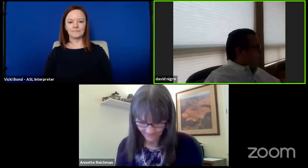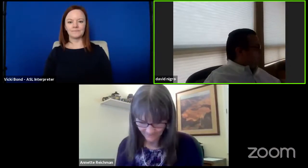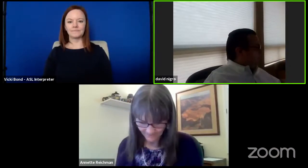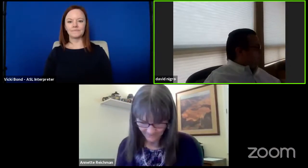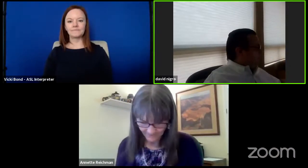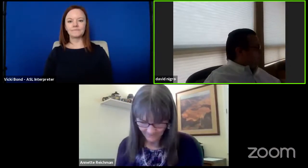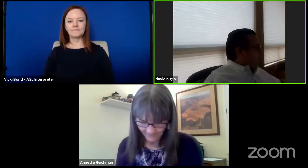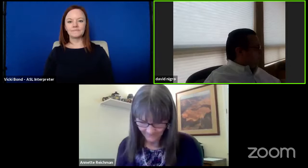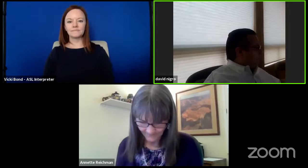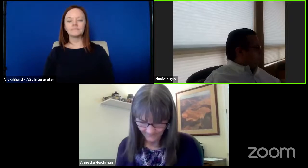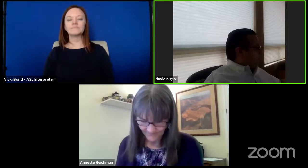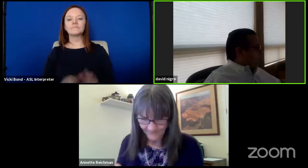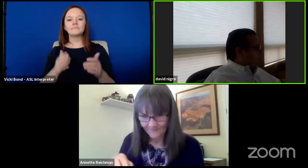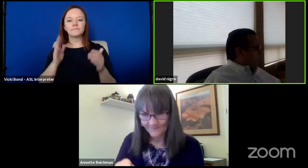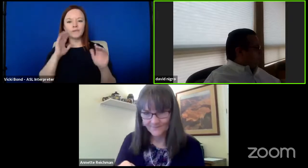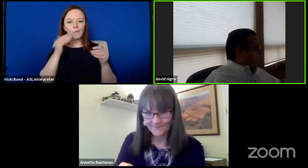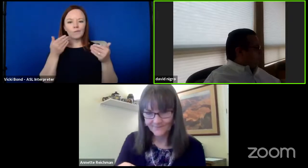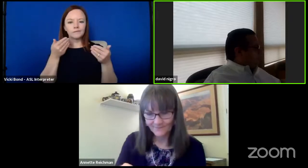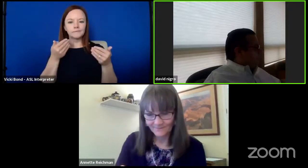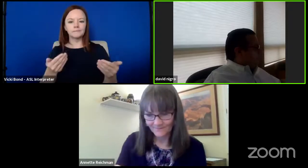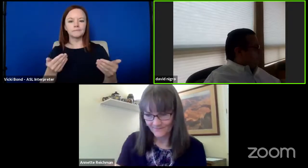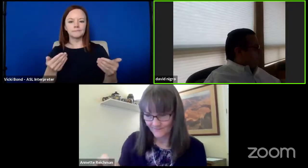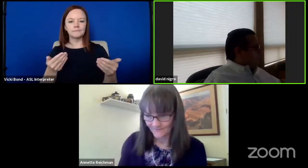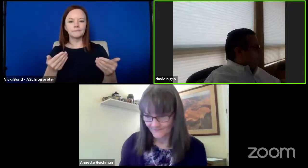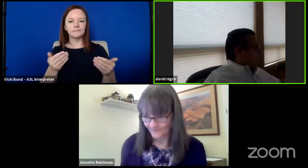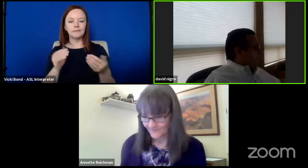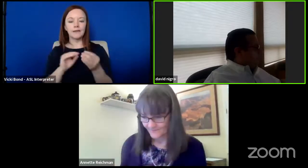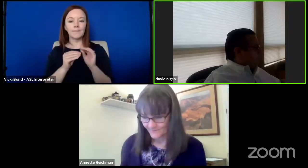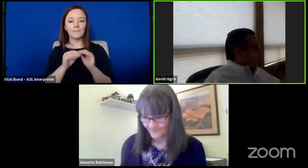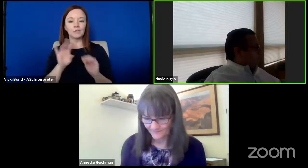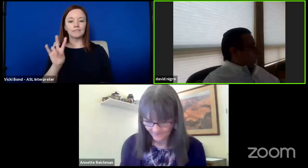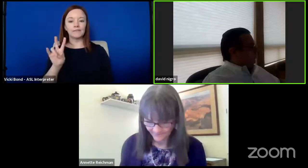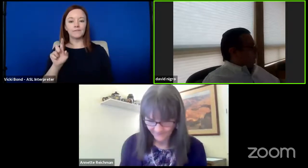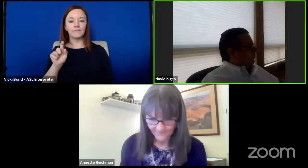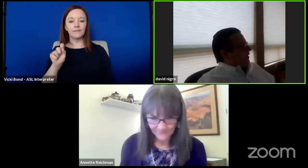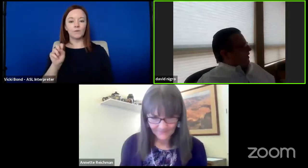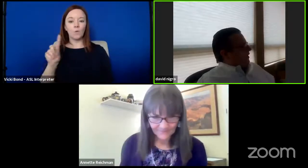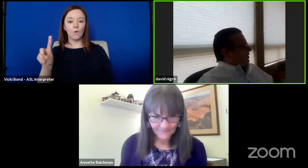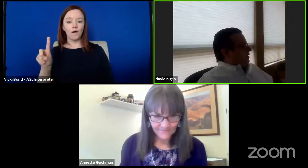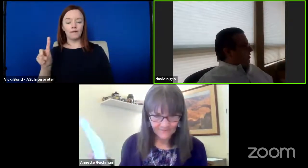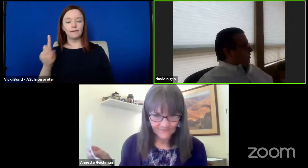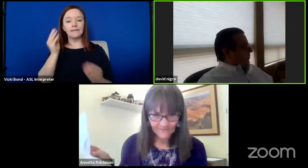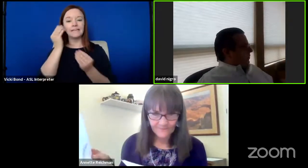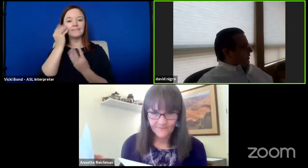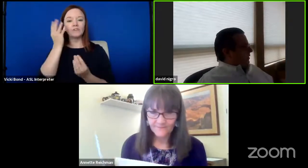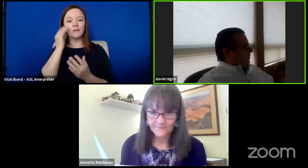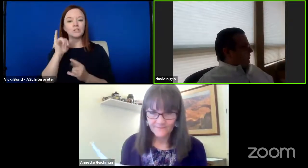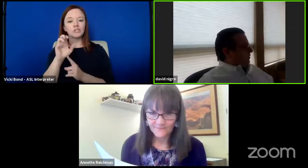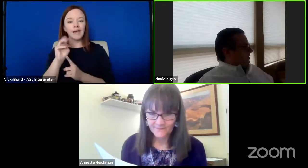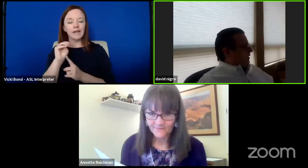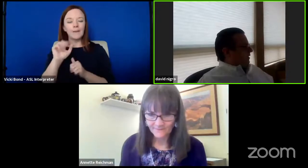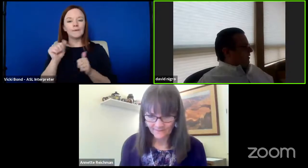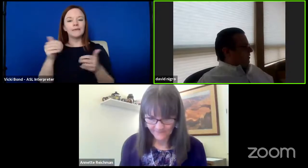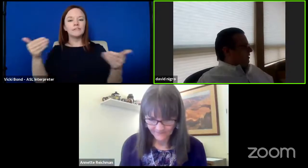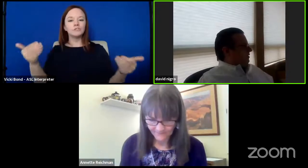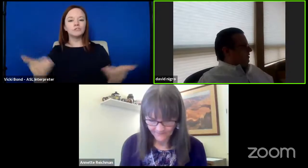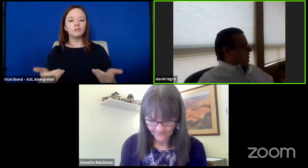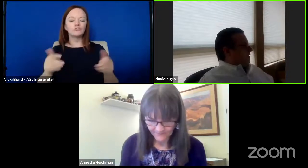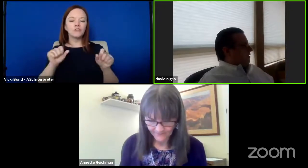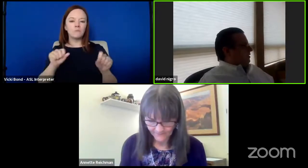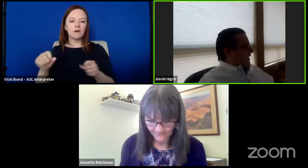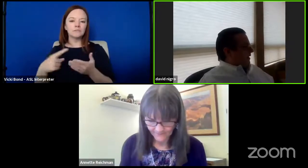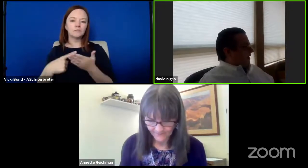We can go to item 701, information item, introduction and possible discussion of